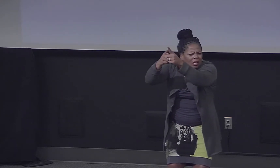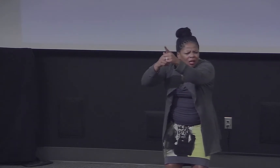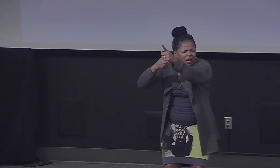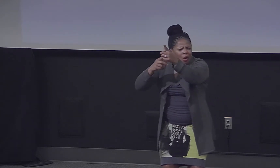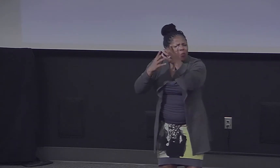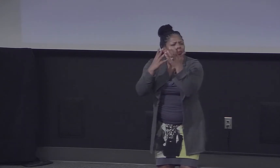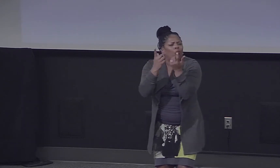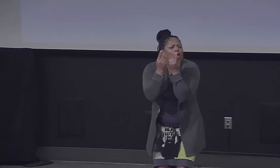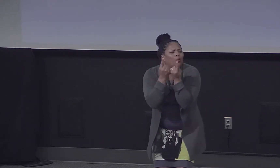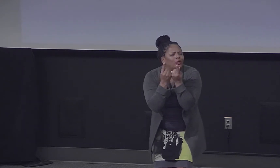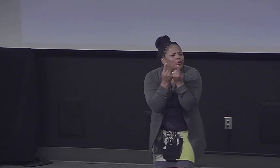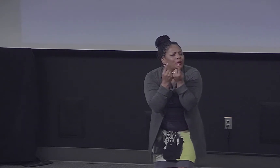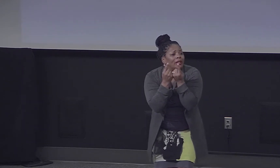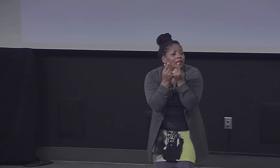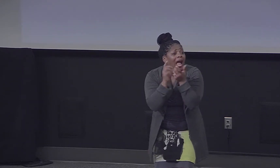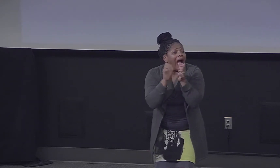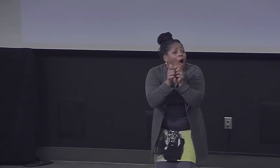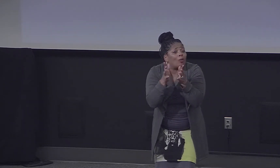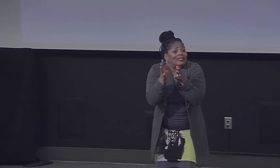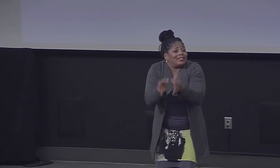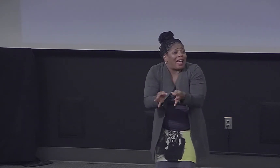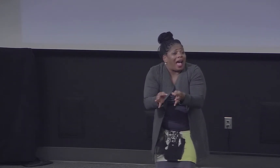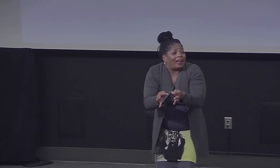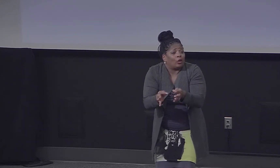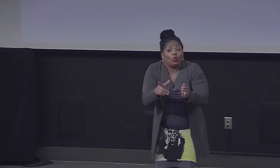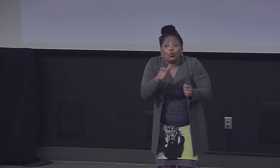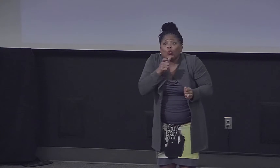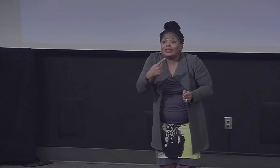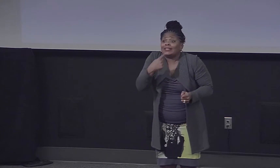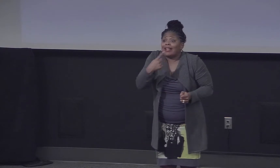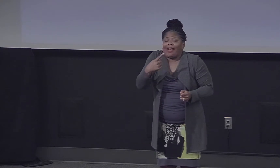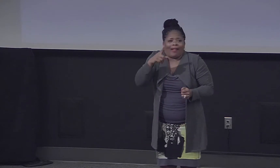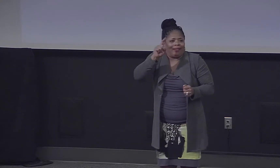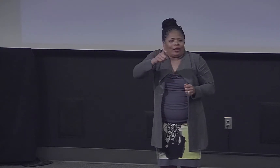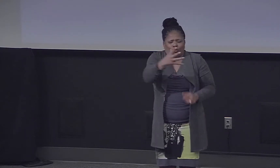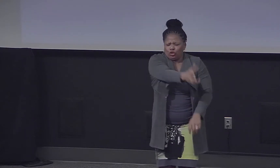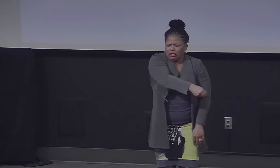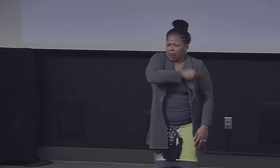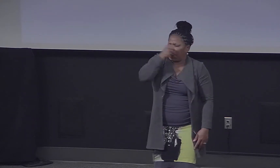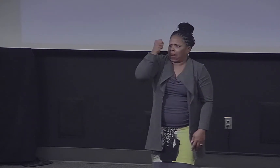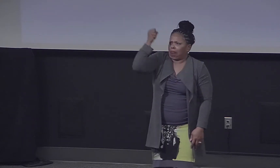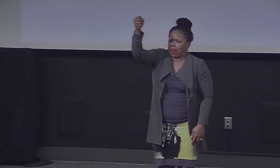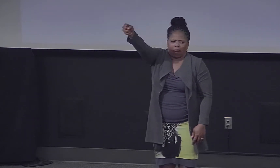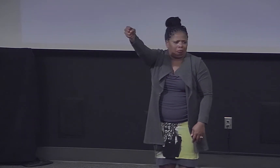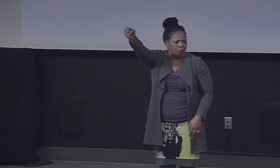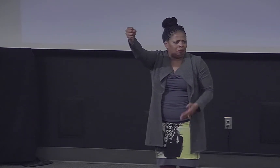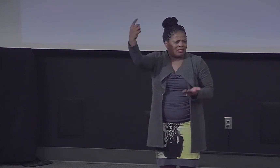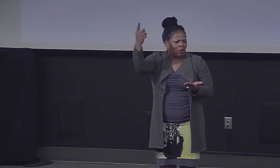not available, another interpreter may be brought in to fill that job.